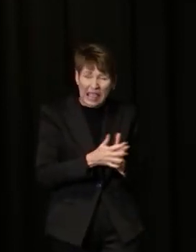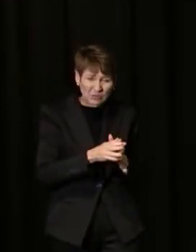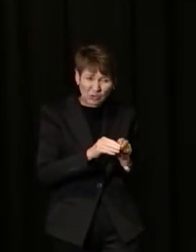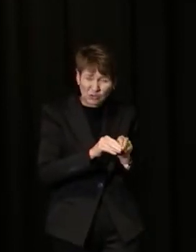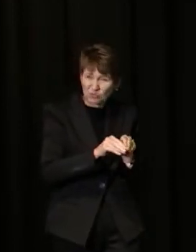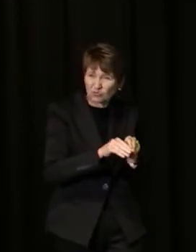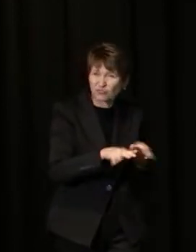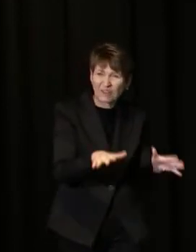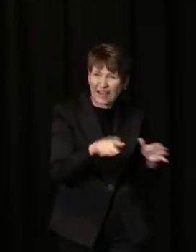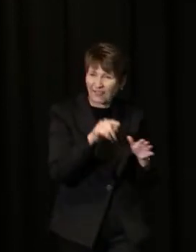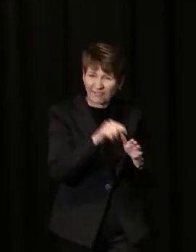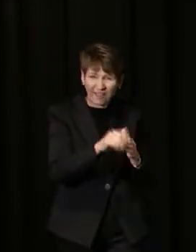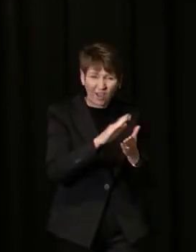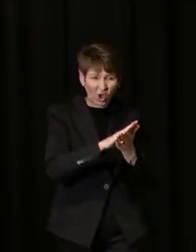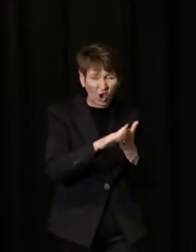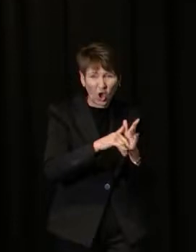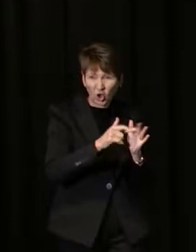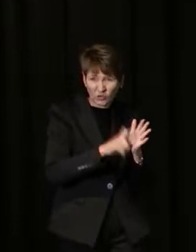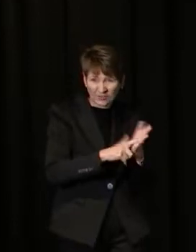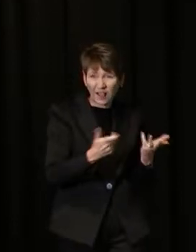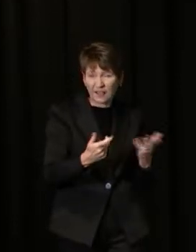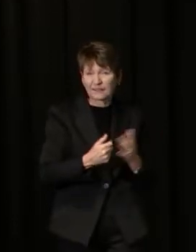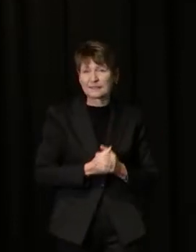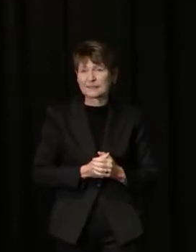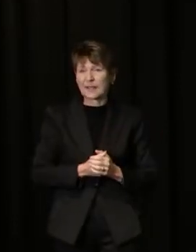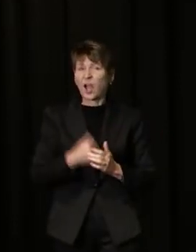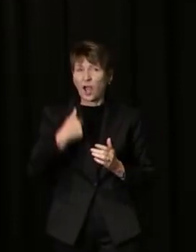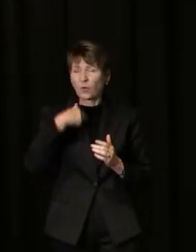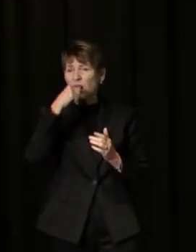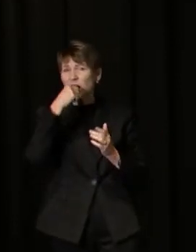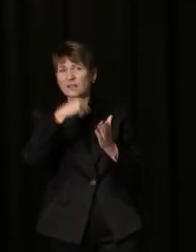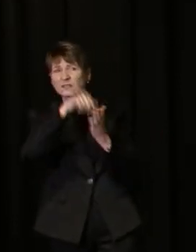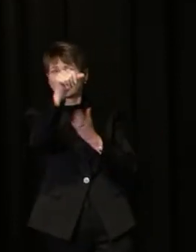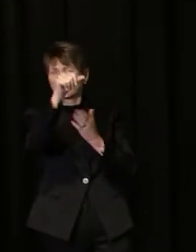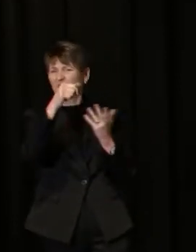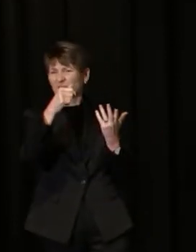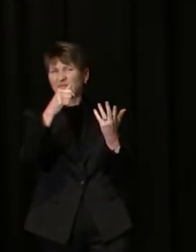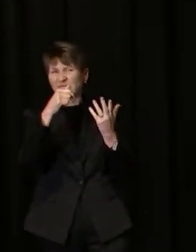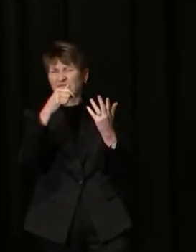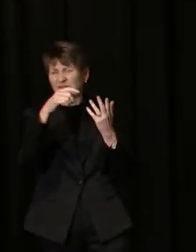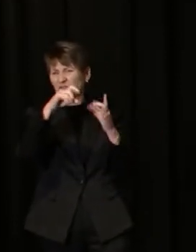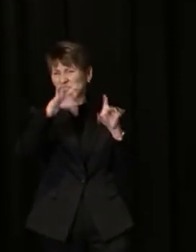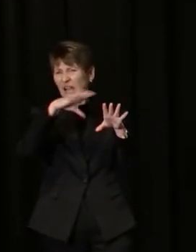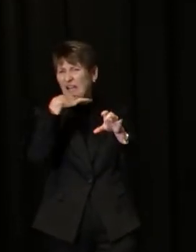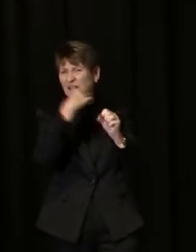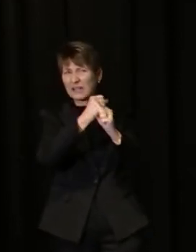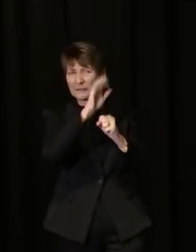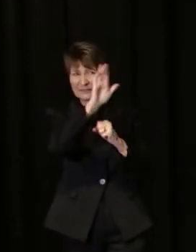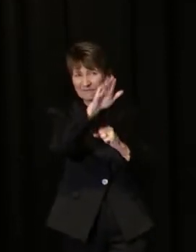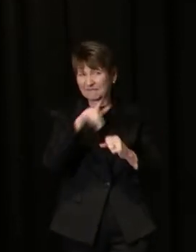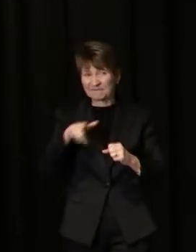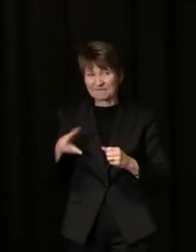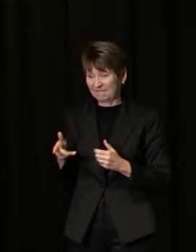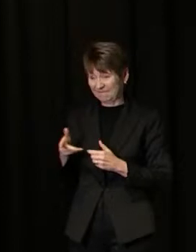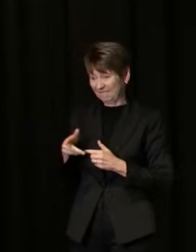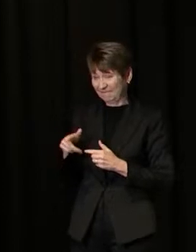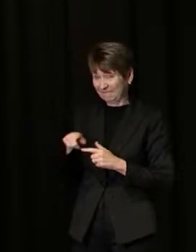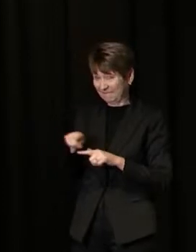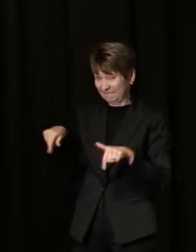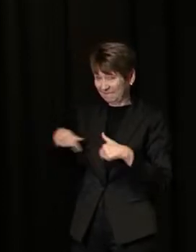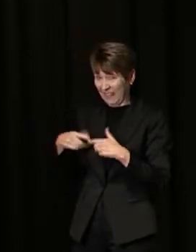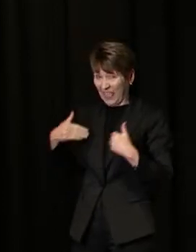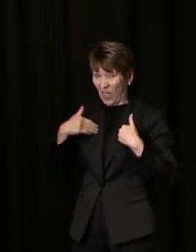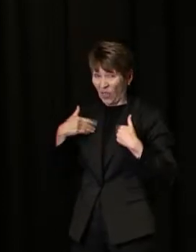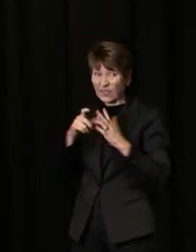if I haven't yet, I'm about to write to the federal government setting out the concerns that the public health team have brought forward. It's really